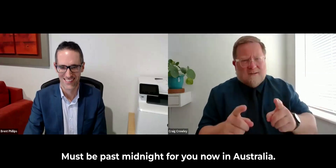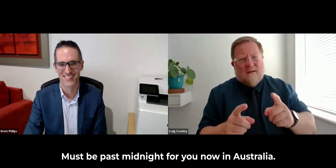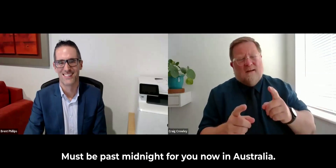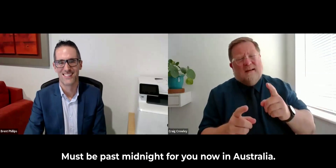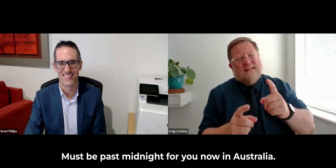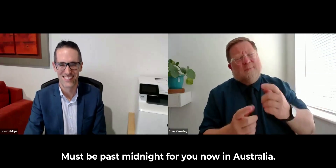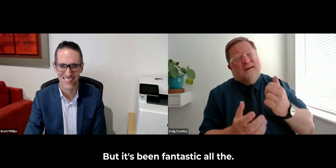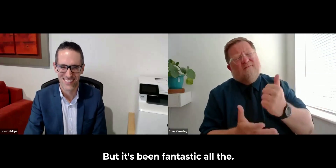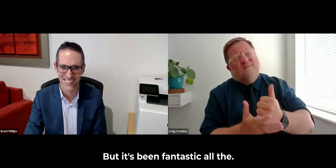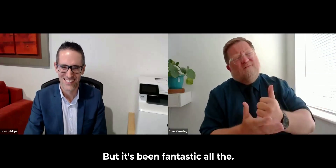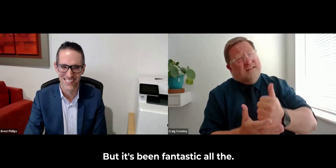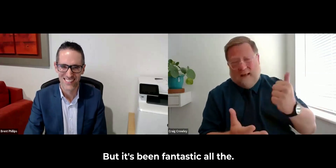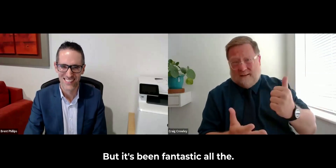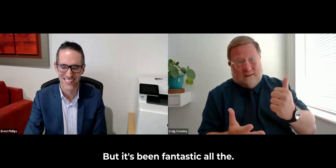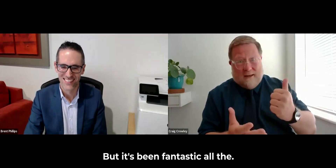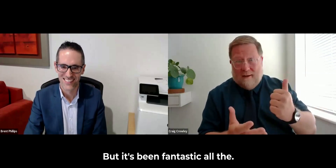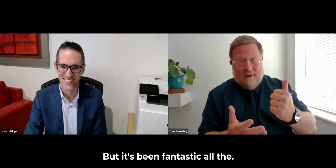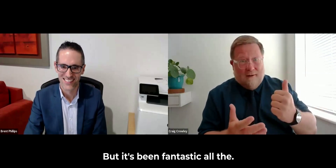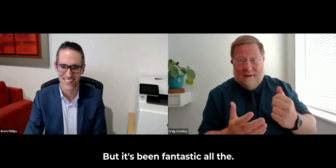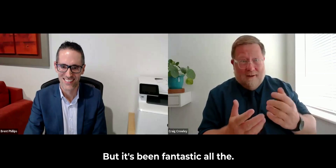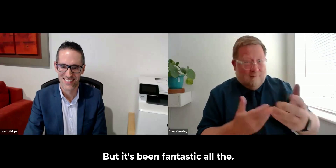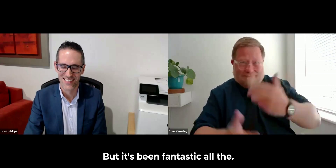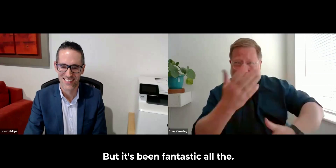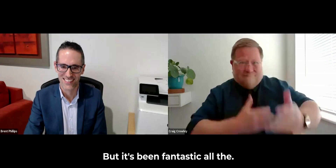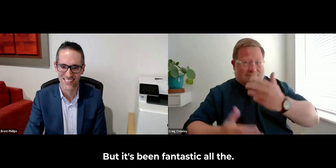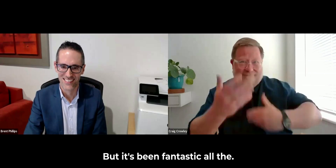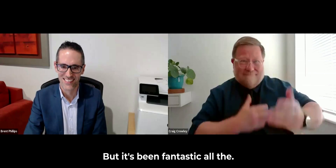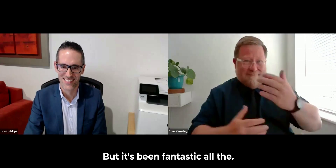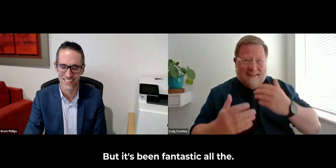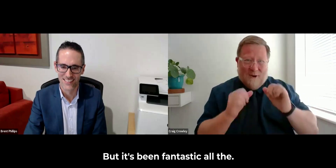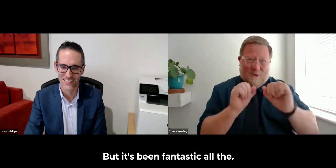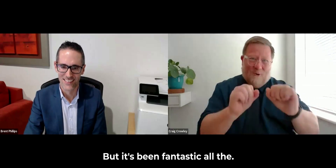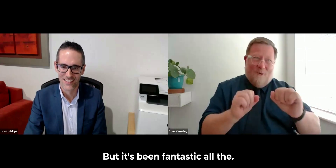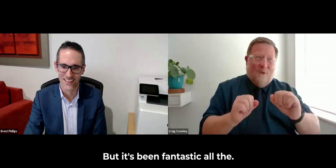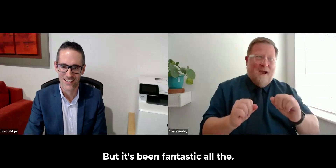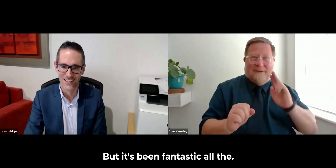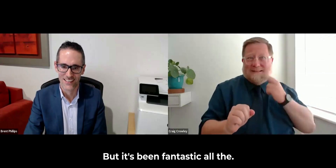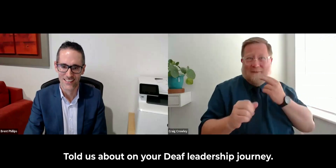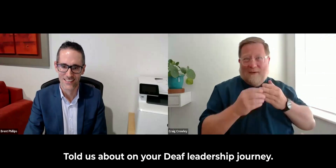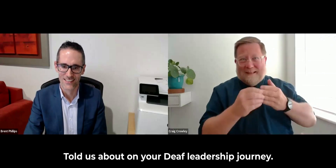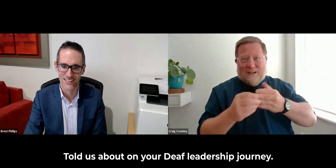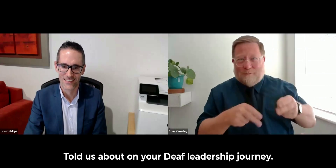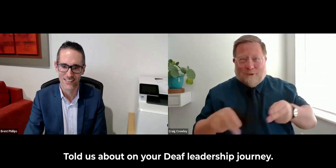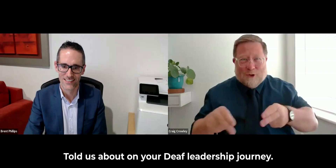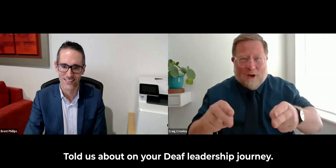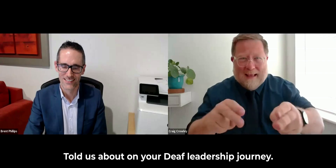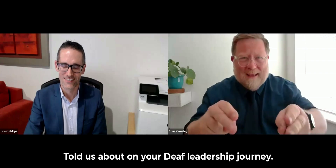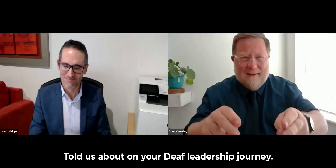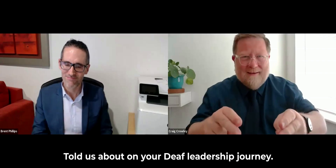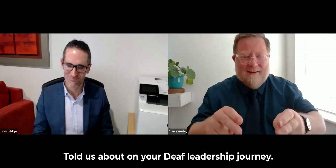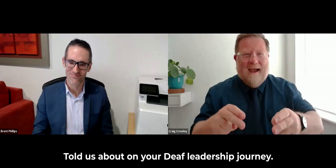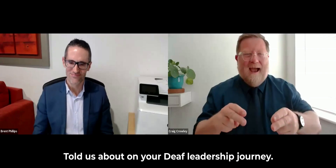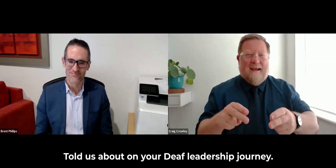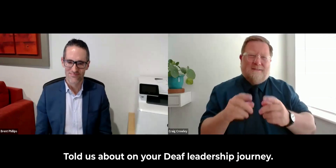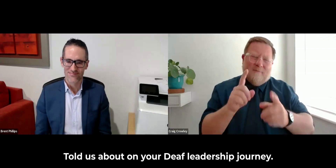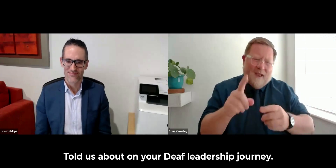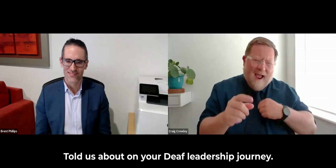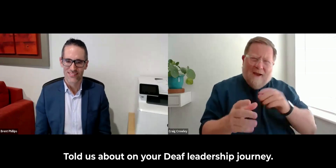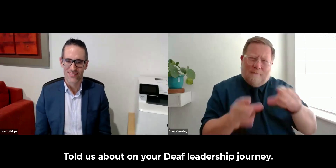Australia, but it's been fantastic. All that you've told us about on your deaf leadership